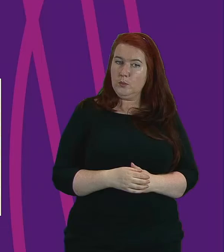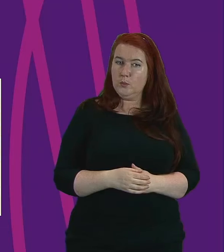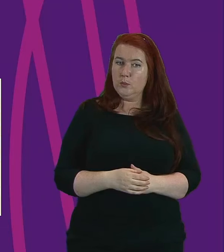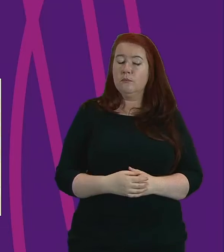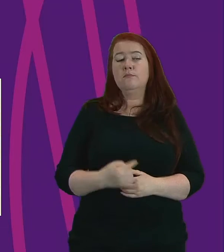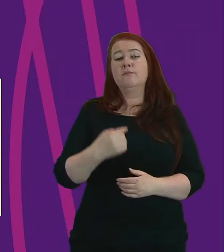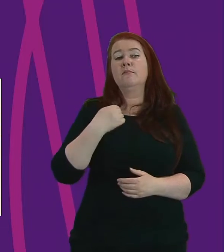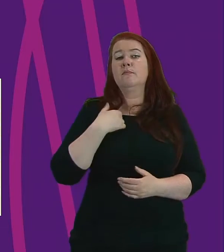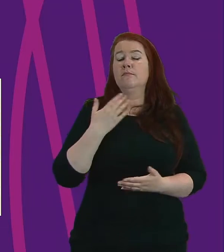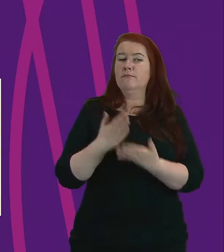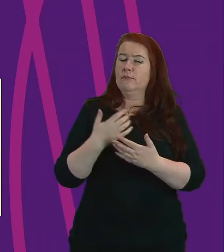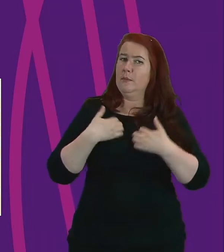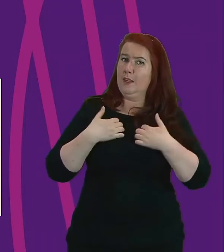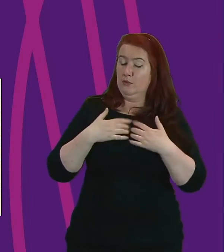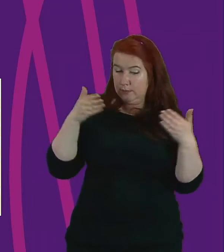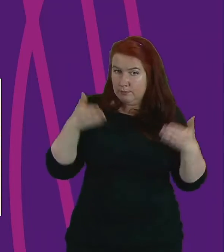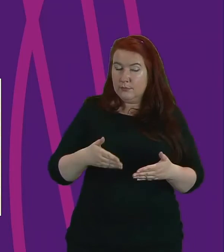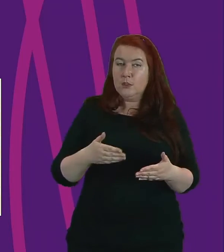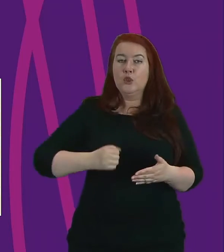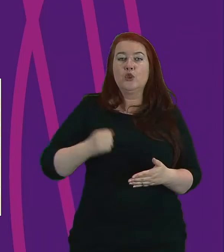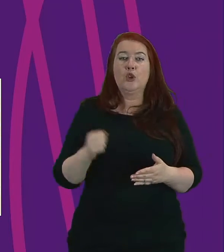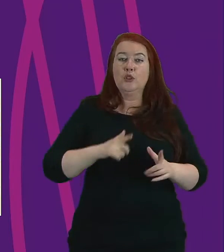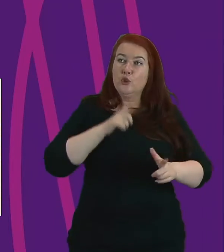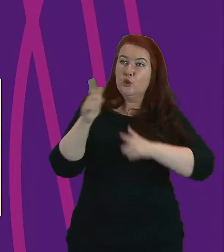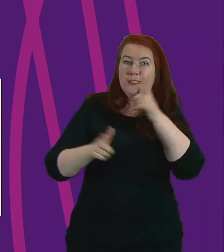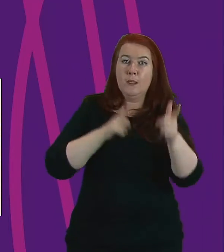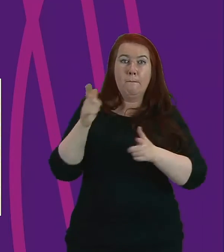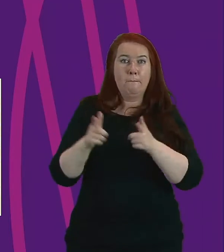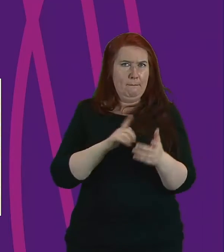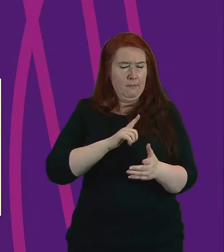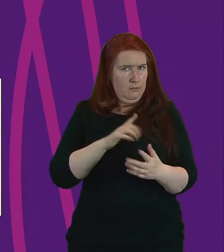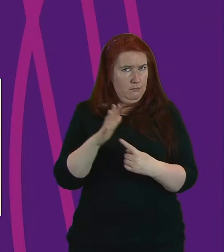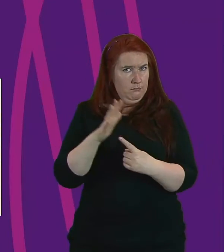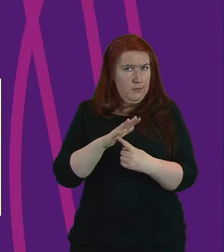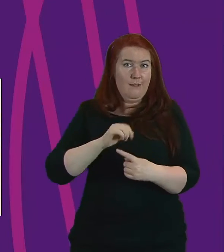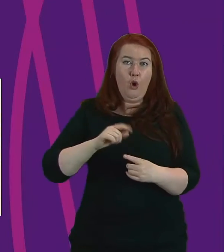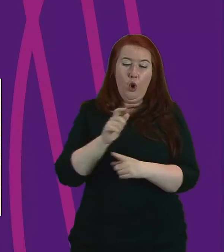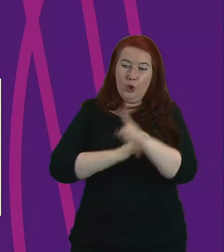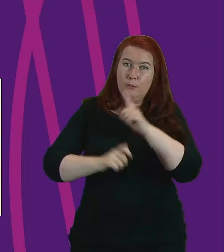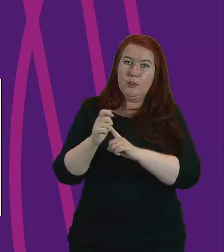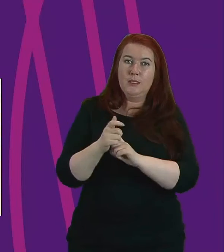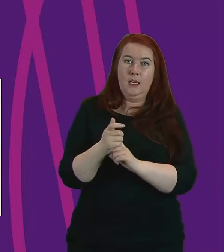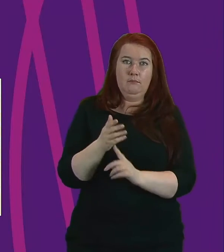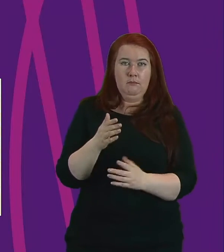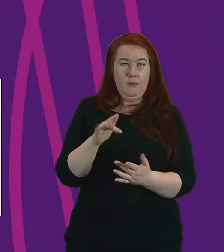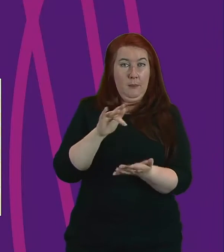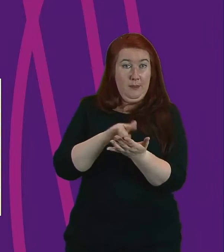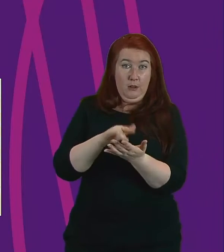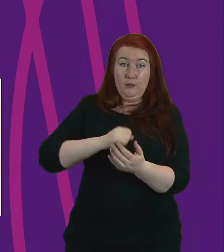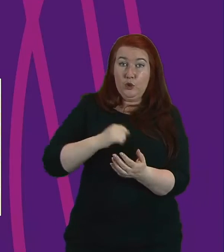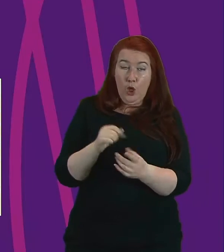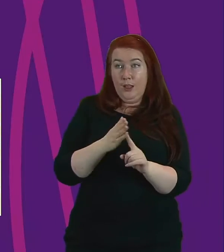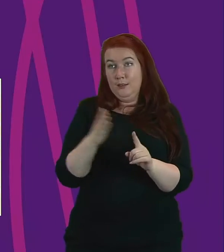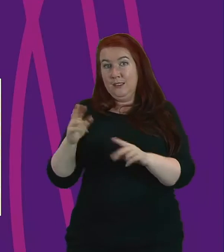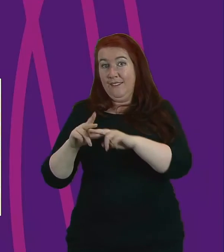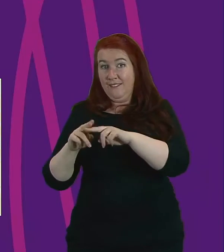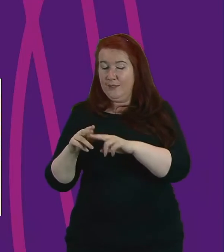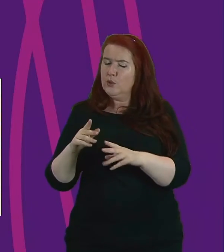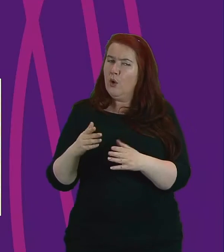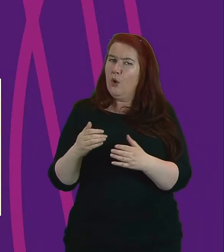interest in the future of Scottish tourism, vital as it is to communities throughout mid-Scotland and Fife, and I'd like to spend the rest of my time talking a